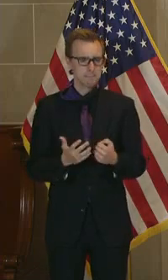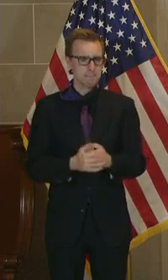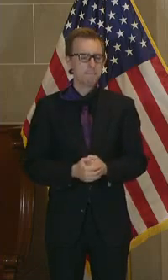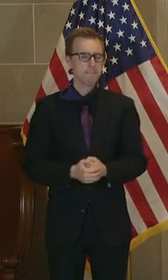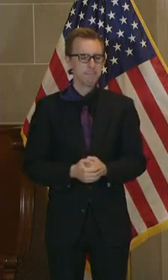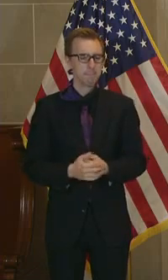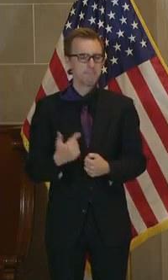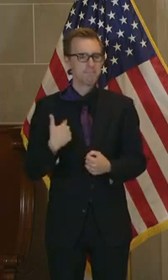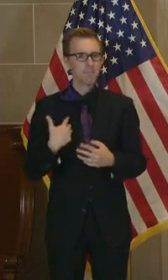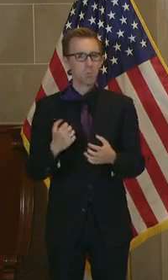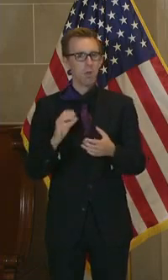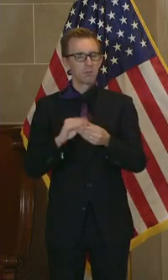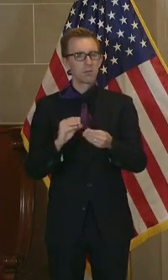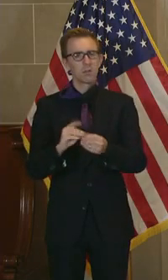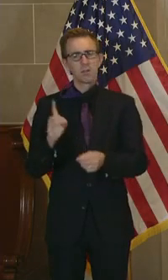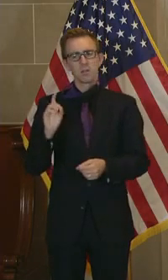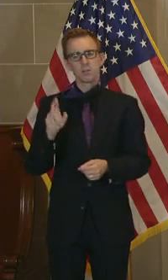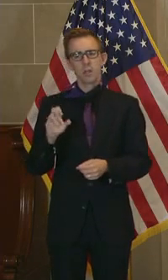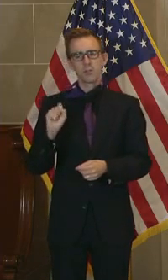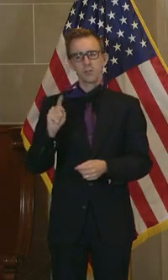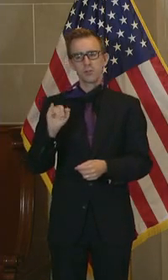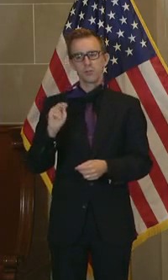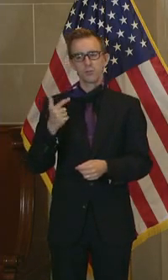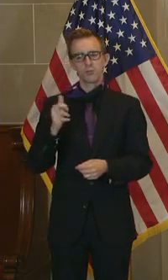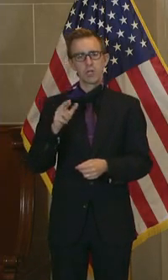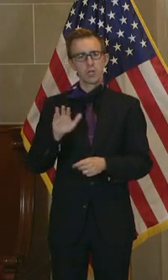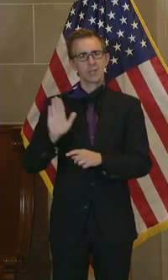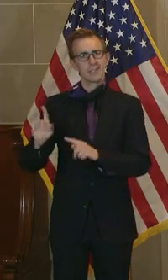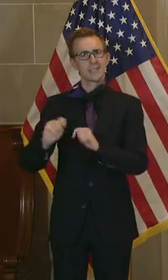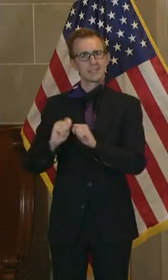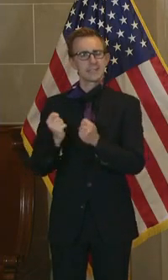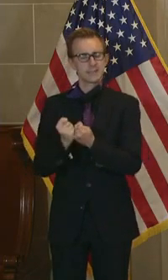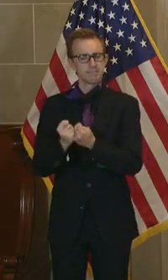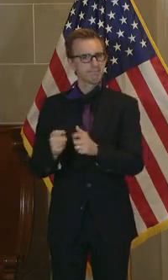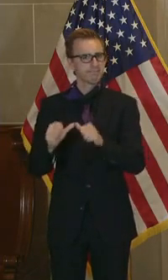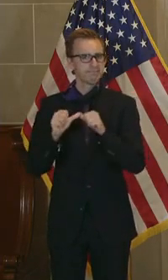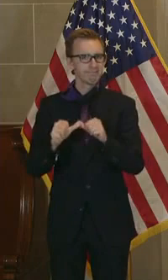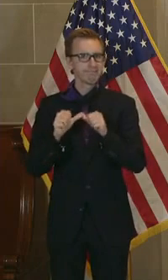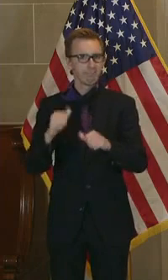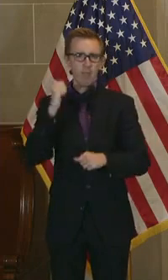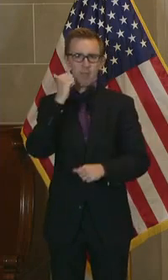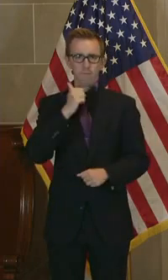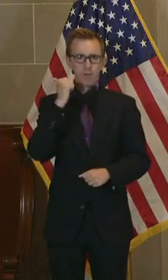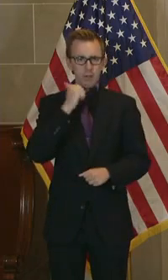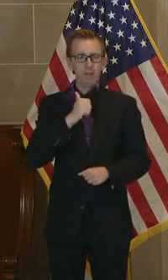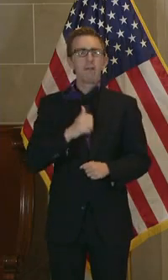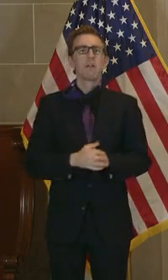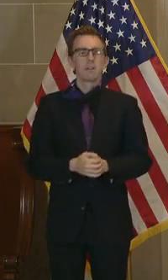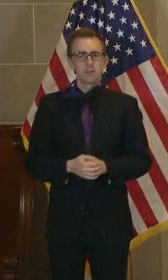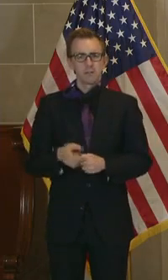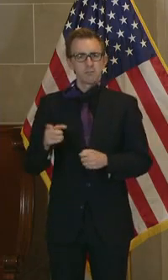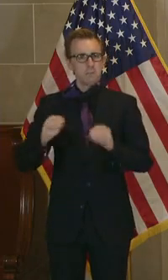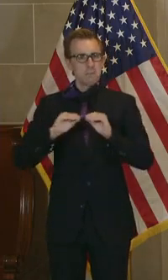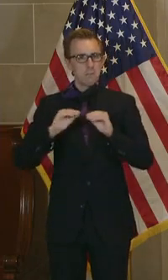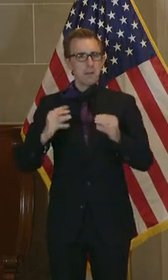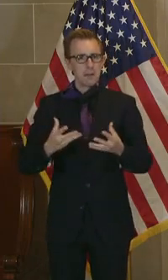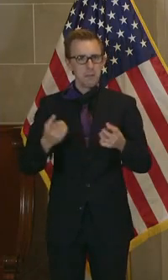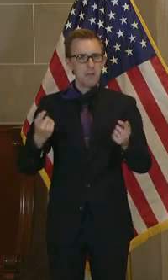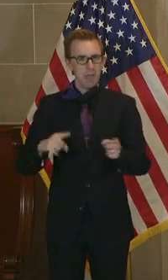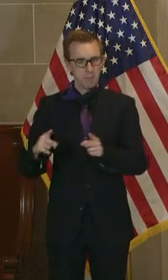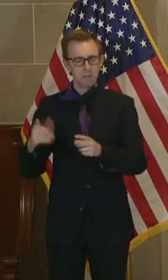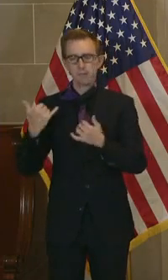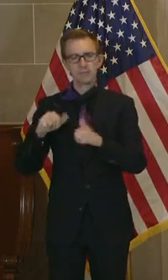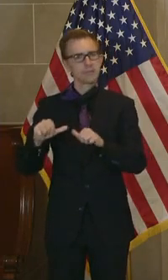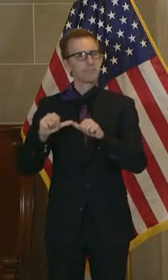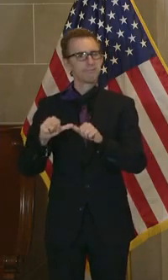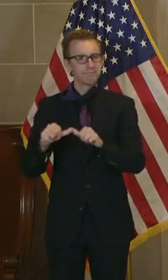I just want to say this. Dr. Stringer and his team continue day in and day out through the virus, dealing with some